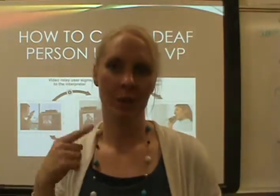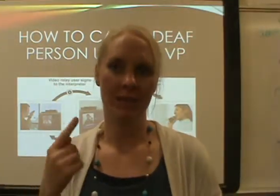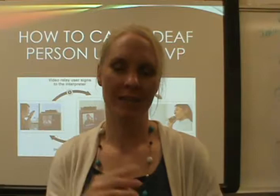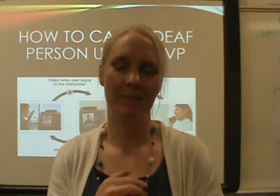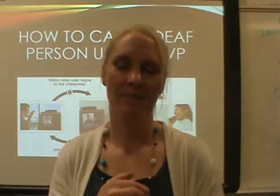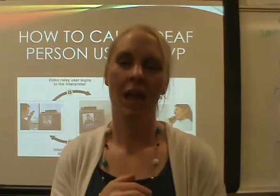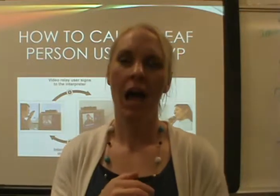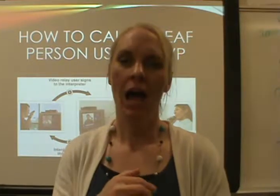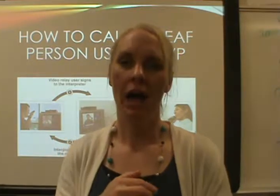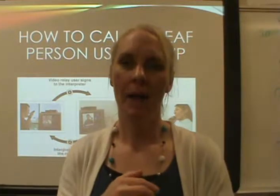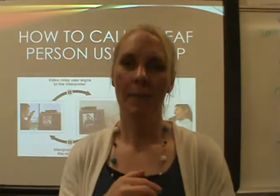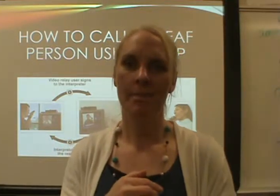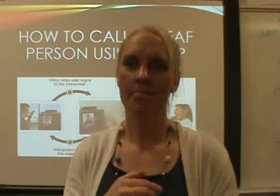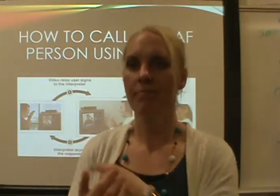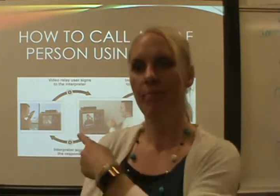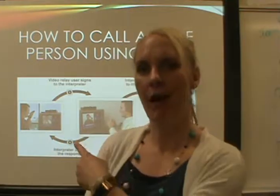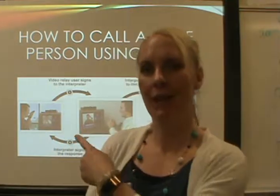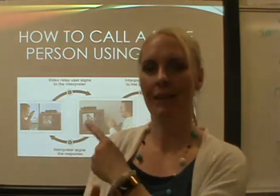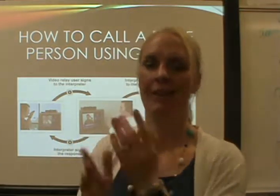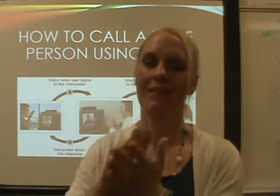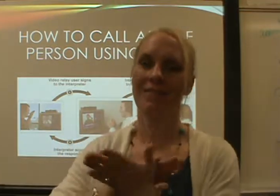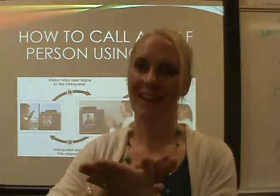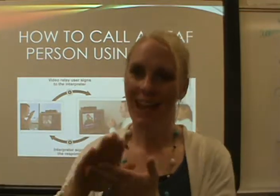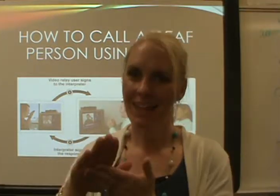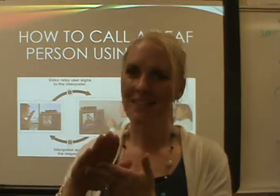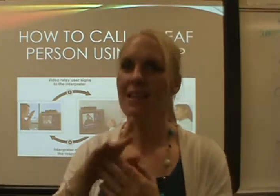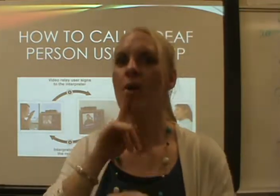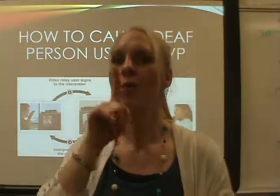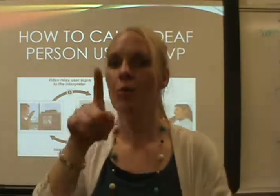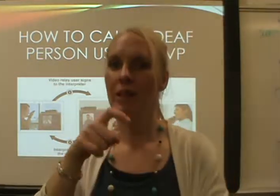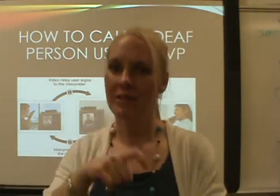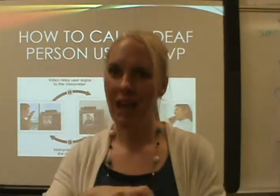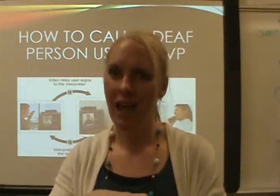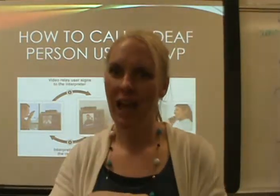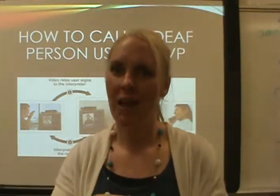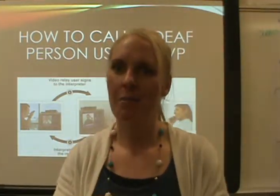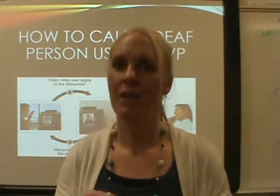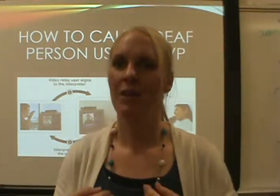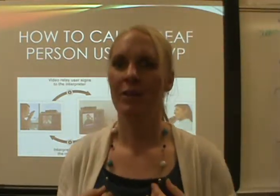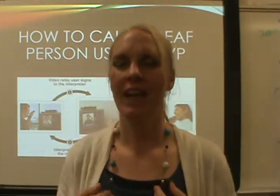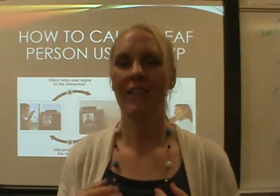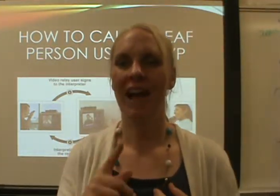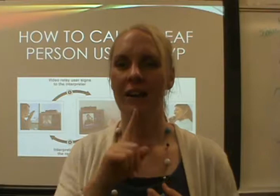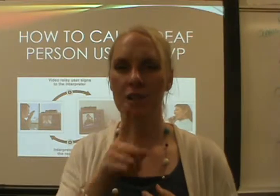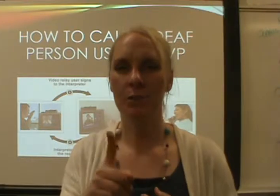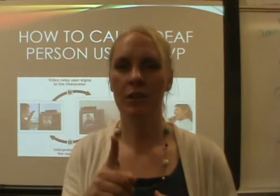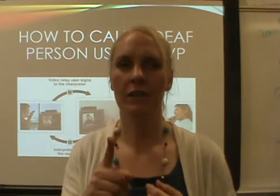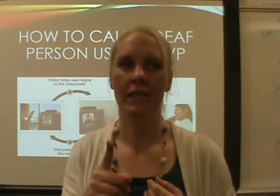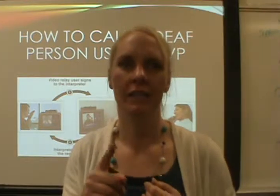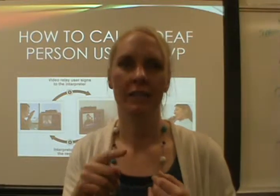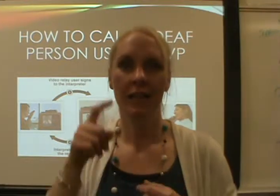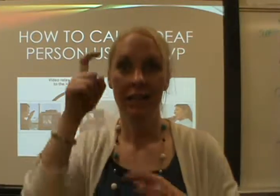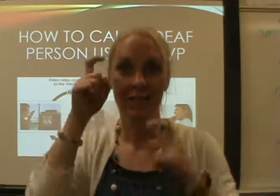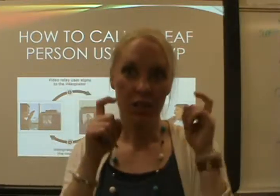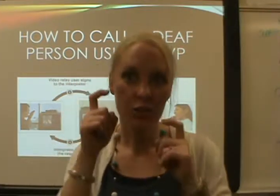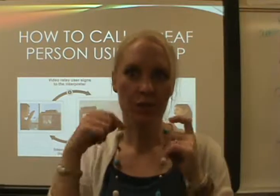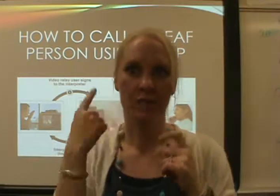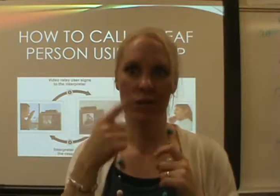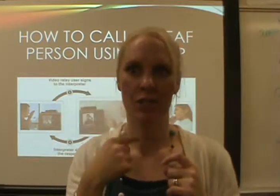crazy. But nice, real time. You can have actual like facial